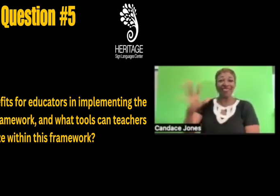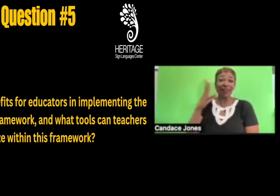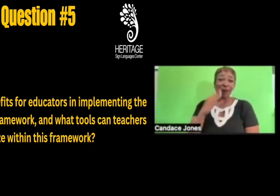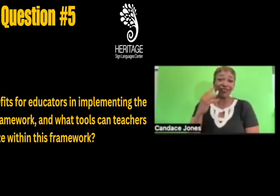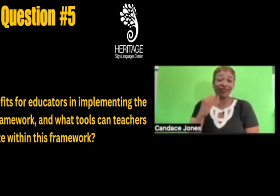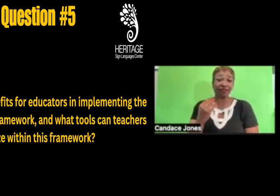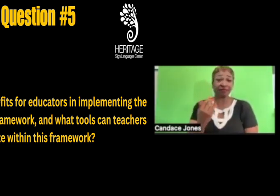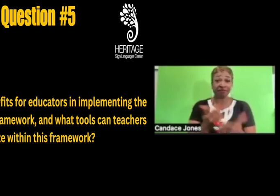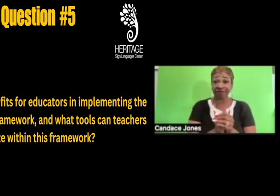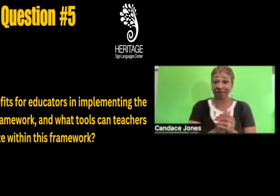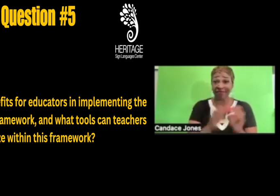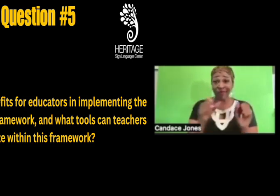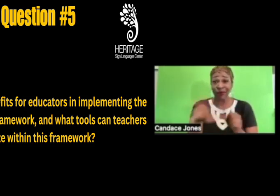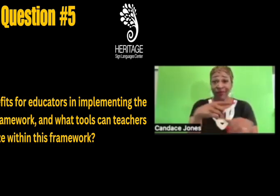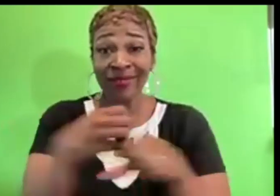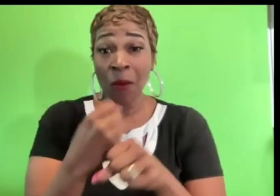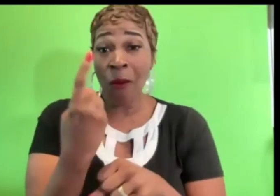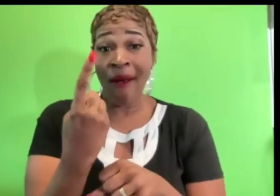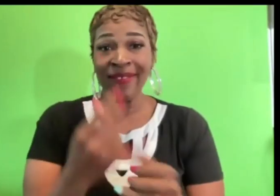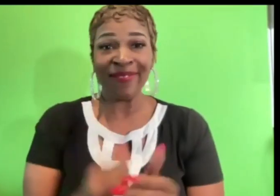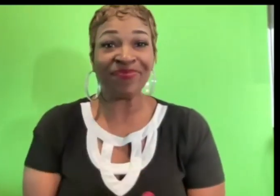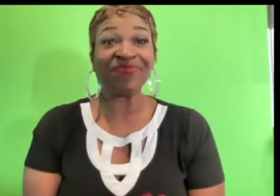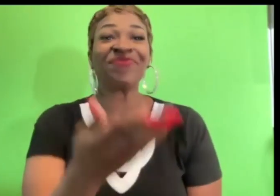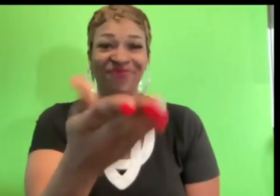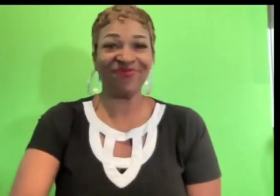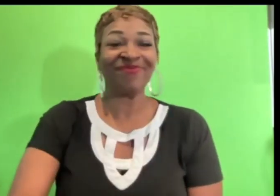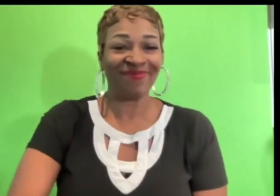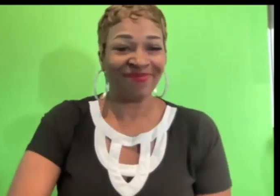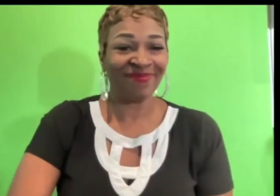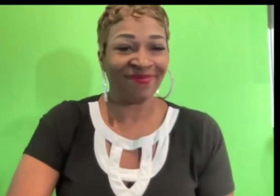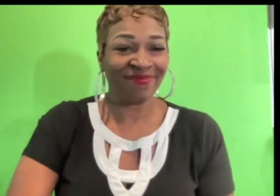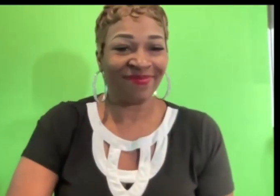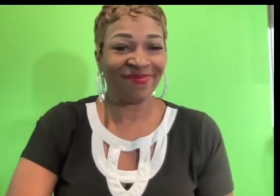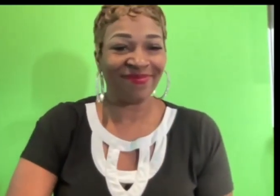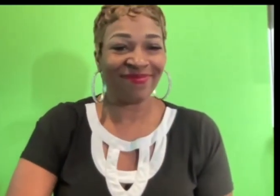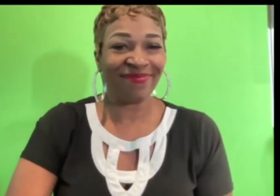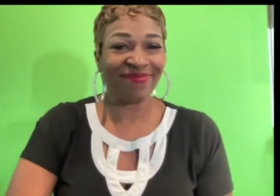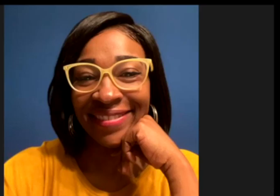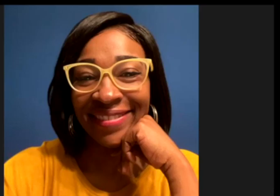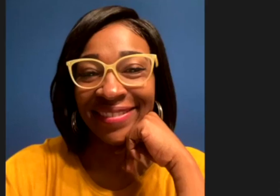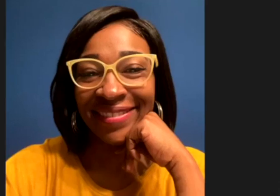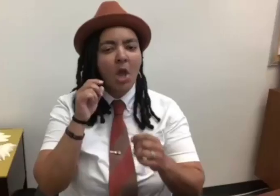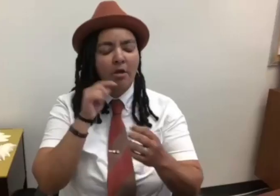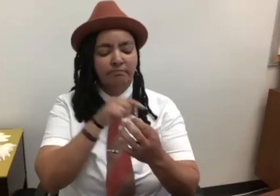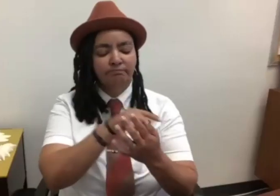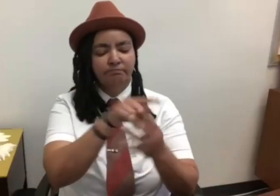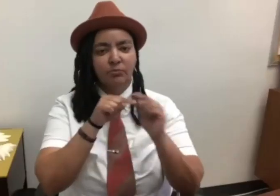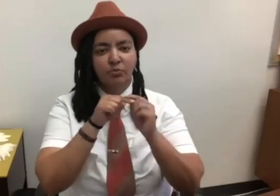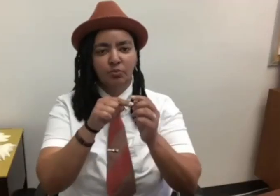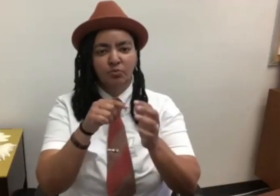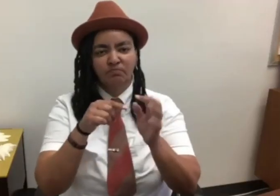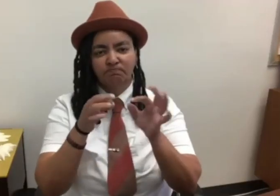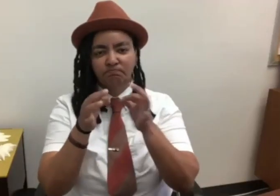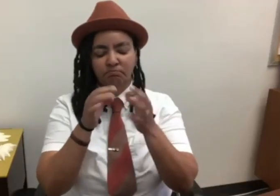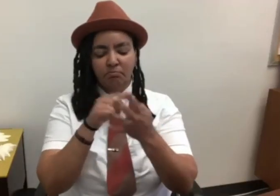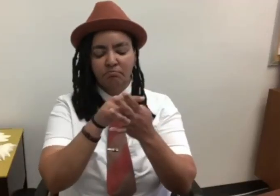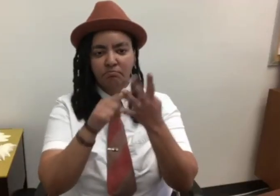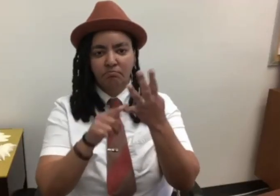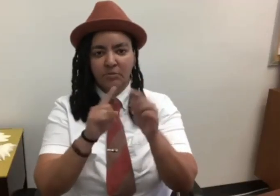panelists who can share about their experiences growing up in Black deaf schools in their K through 12 educational